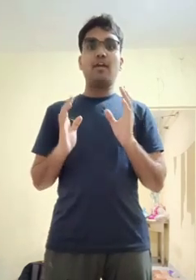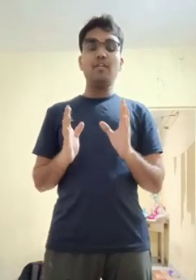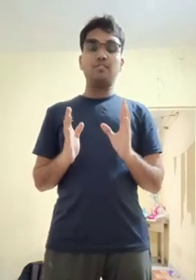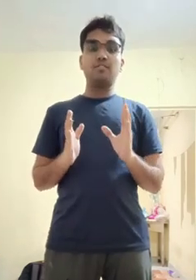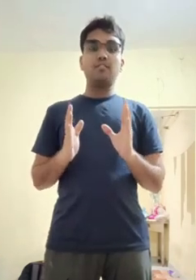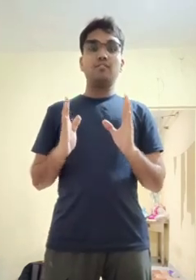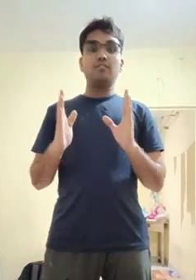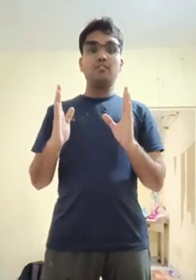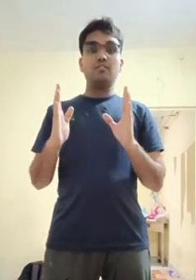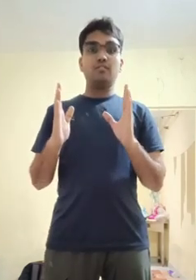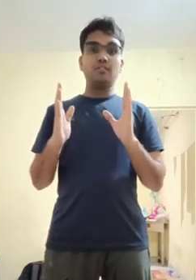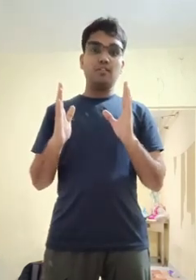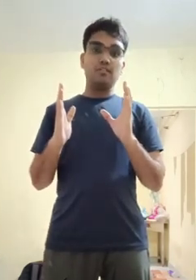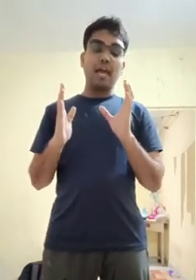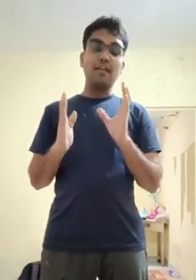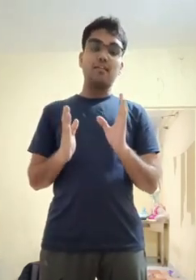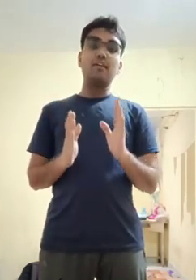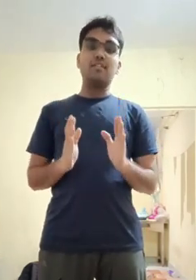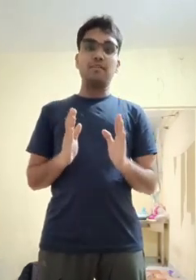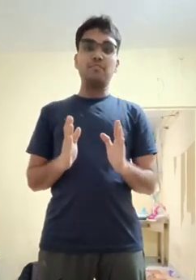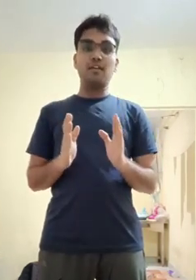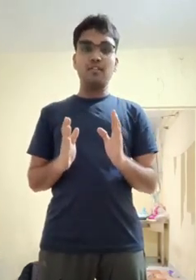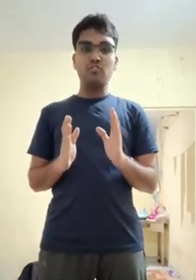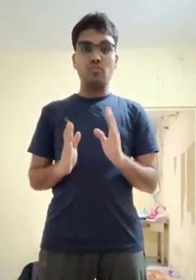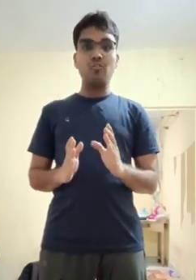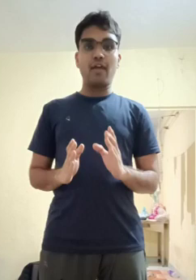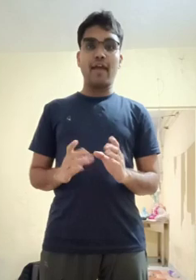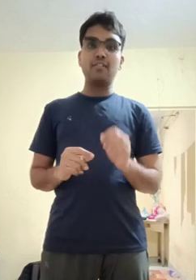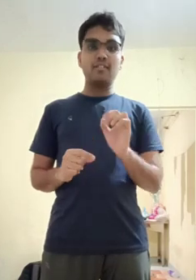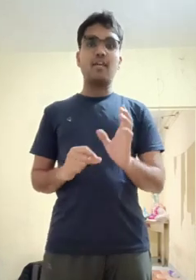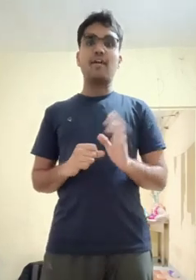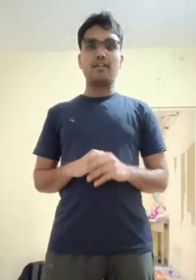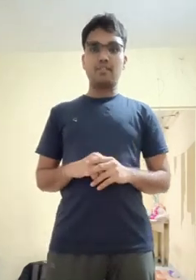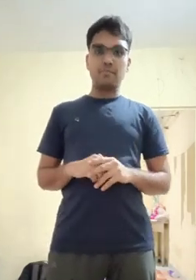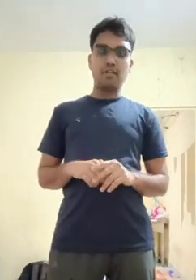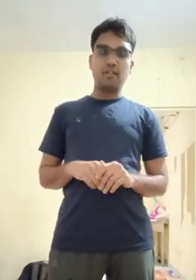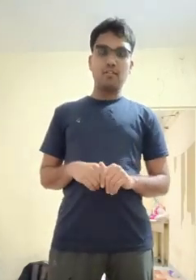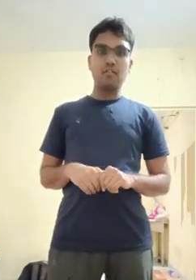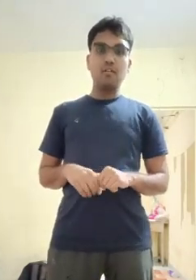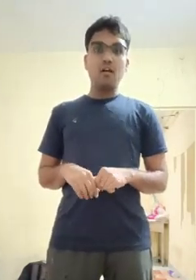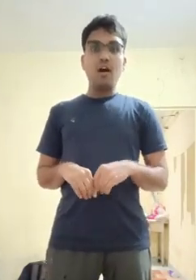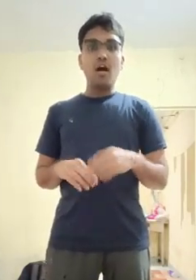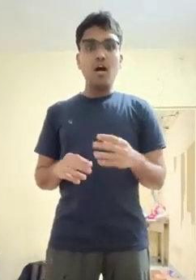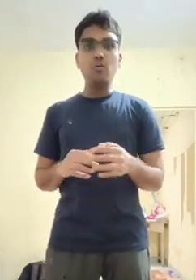is that exception is known as checked exception. How